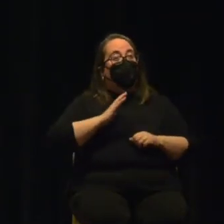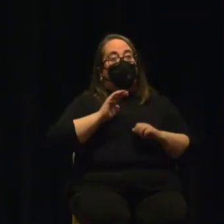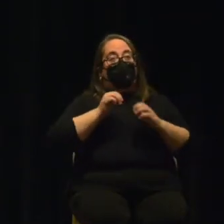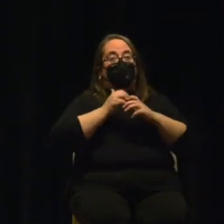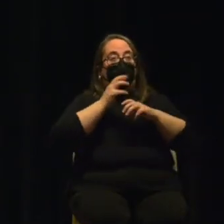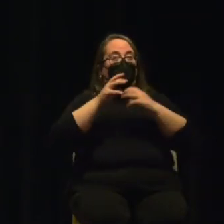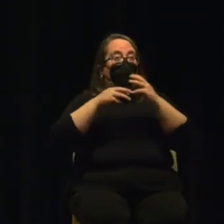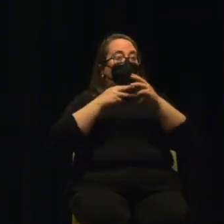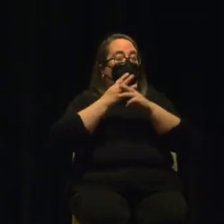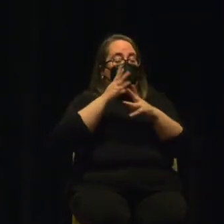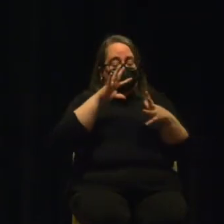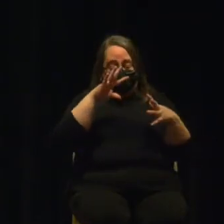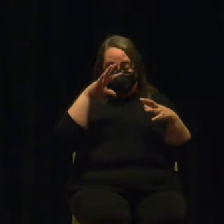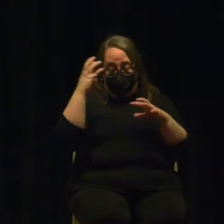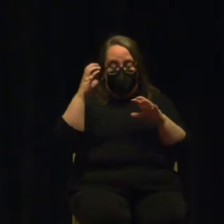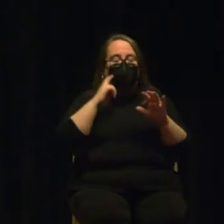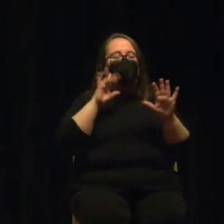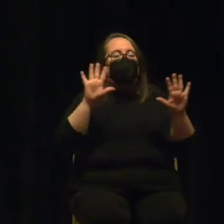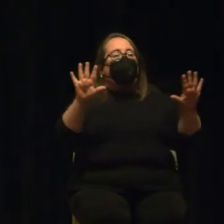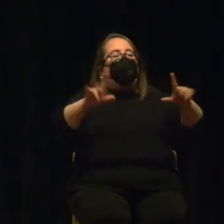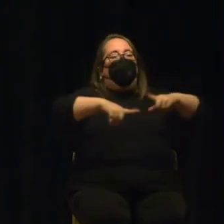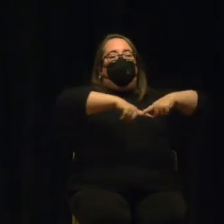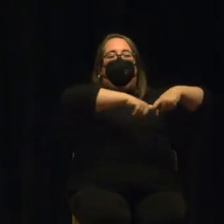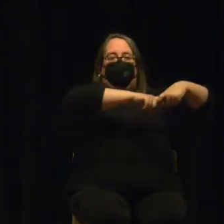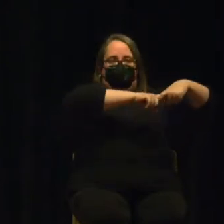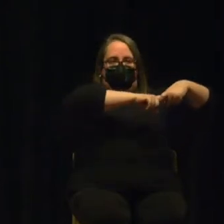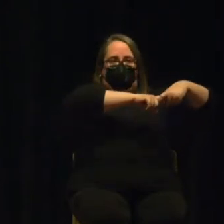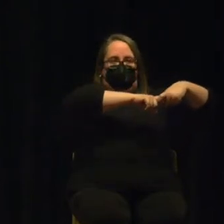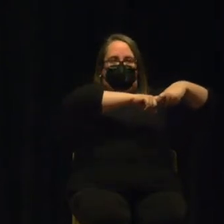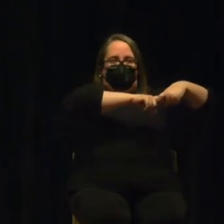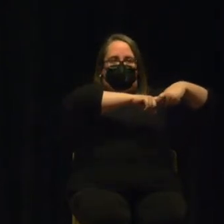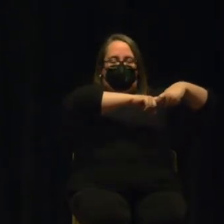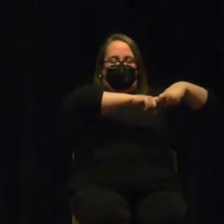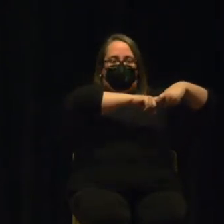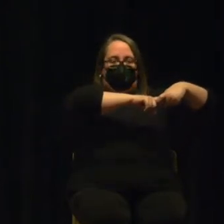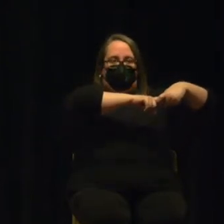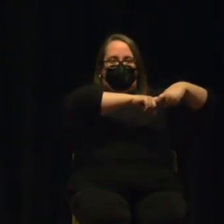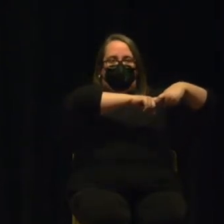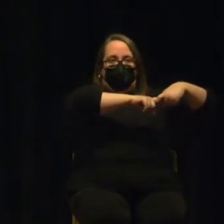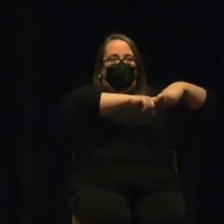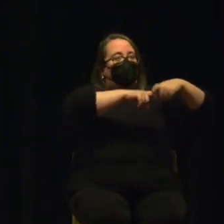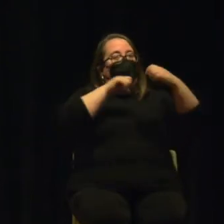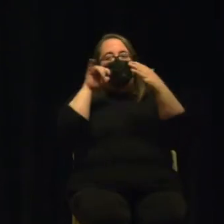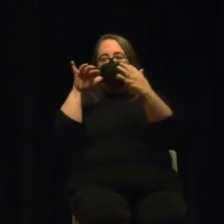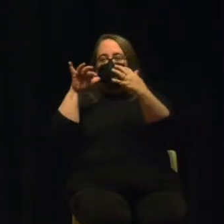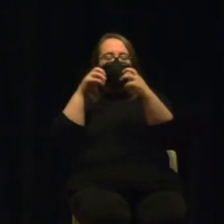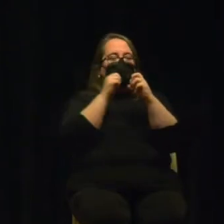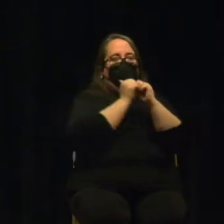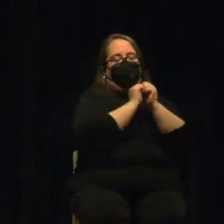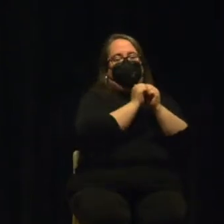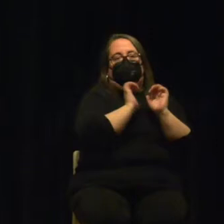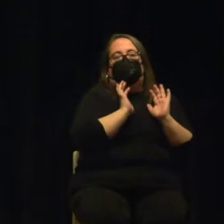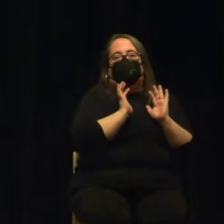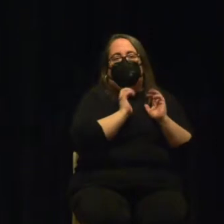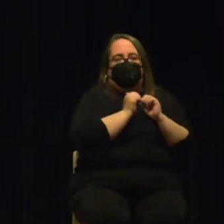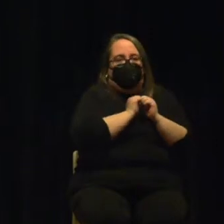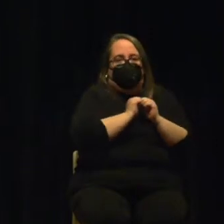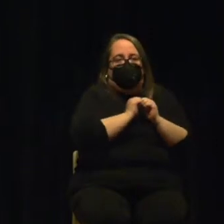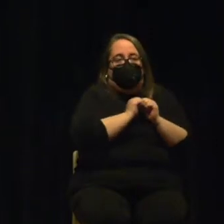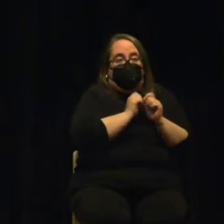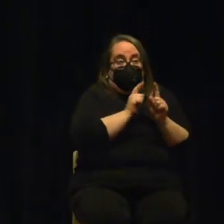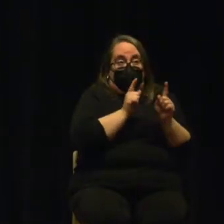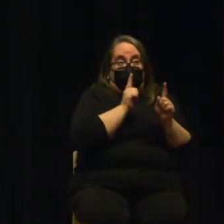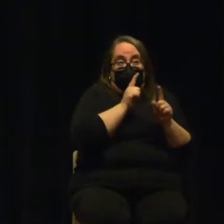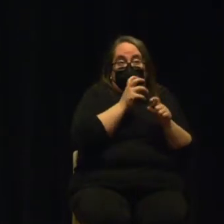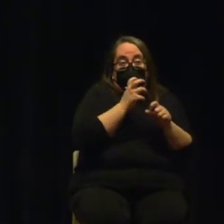was in turmoil. And this was a way to say, hey, instead of us killing each other, let's just compete on the field. And whoever mm-hmm.